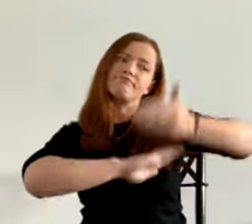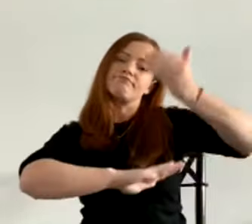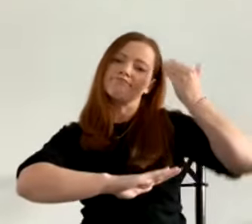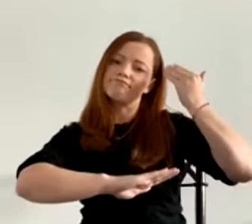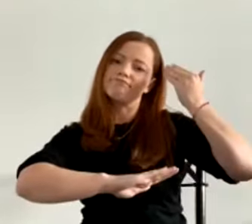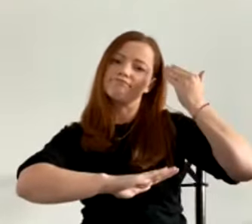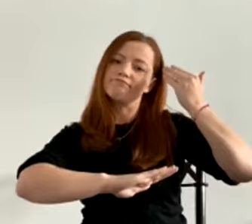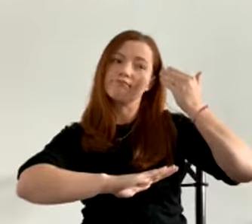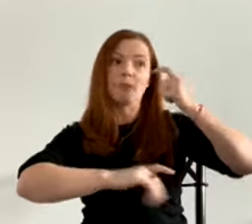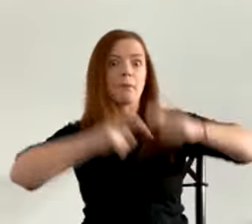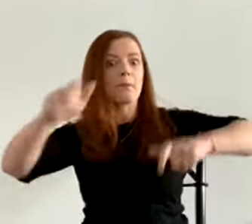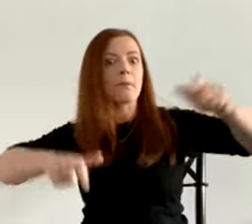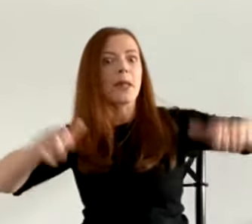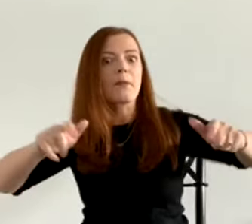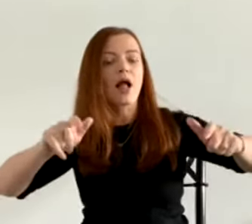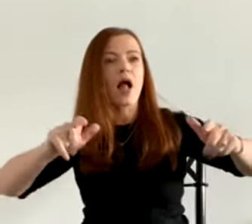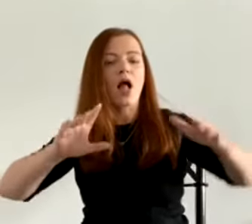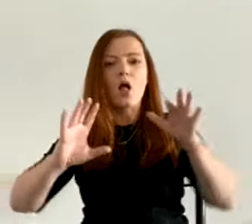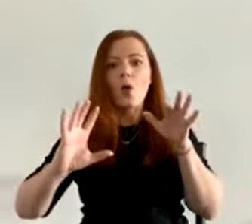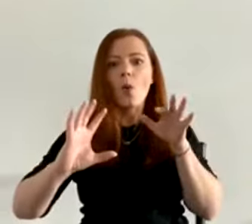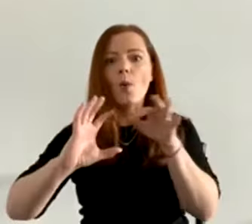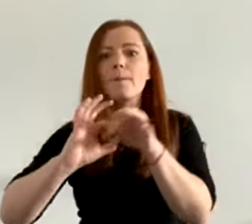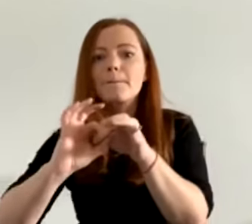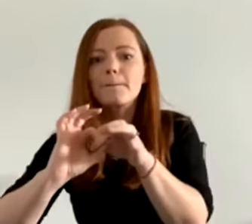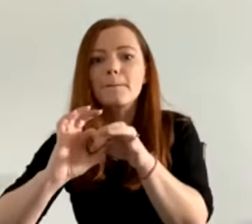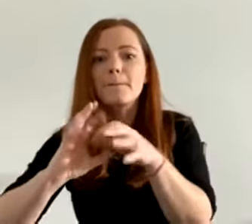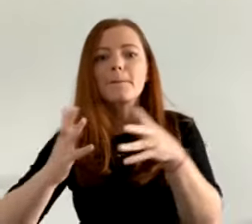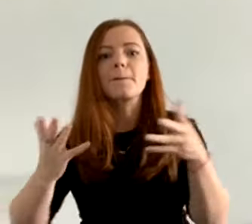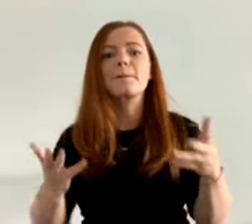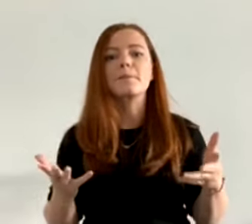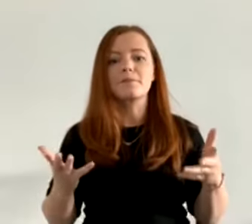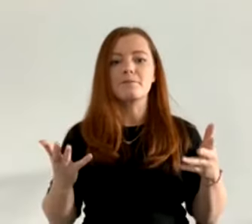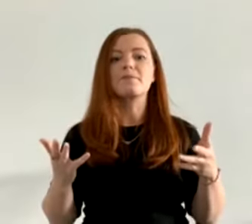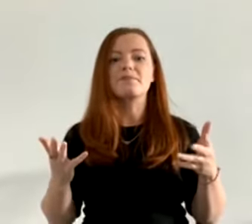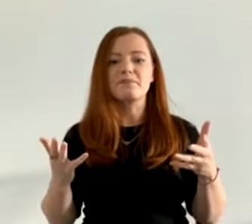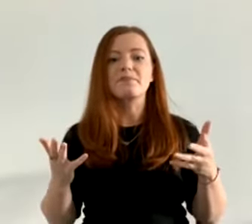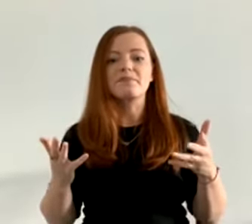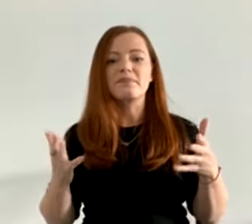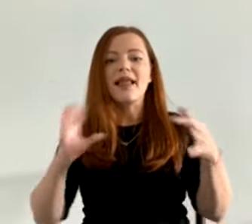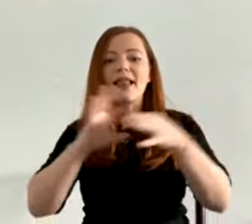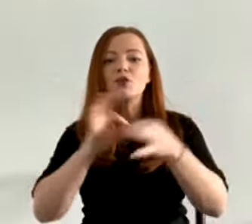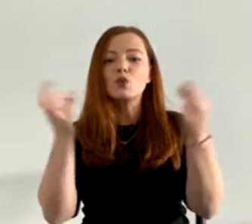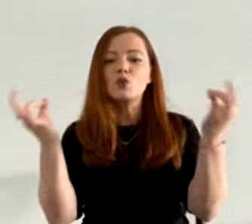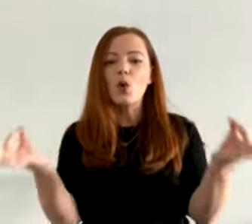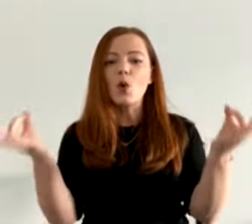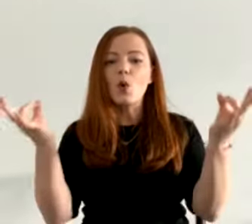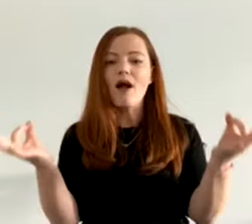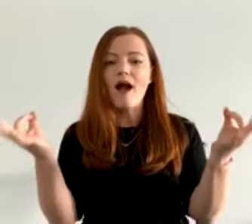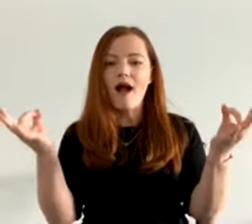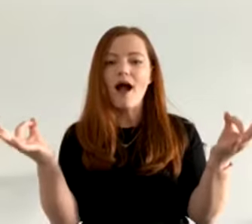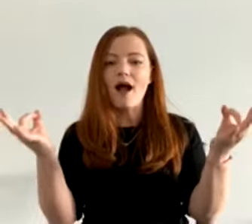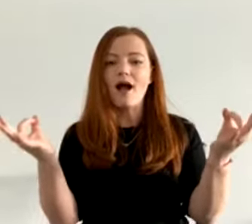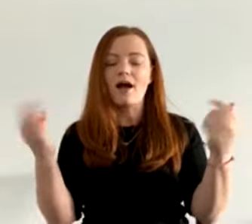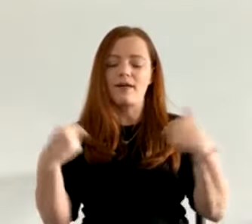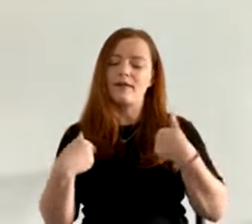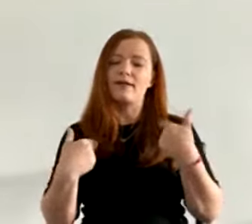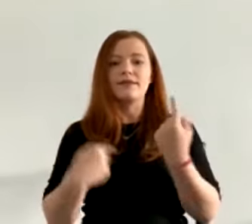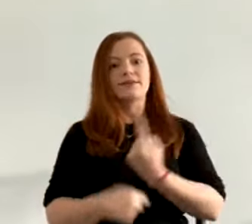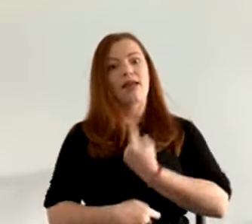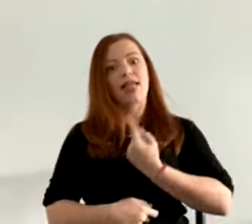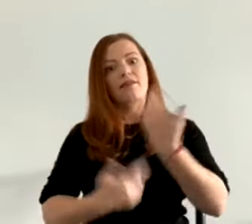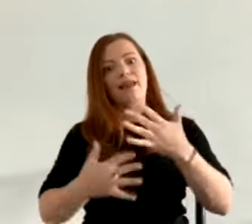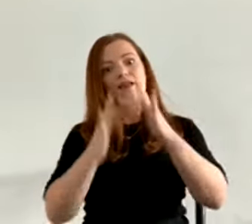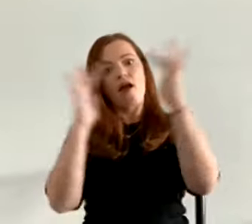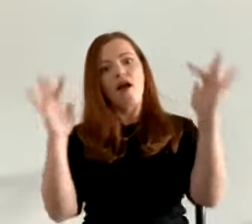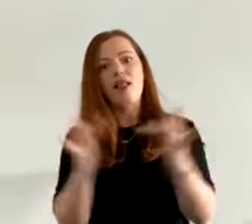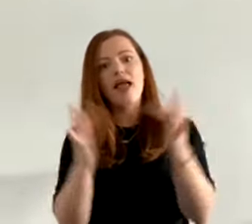with people who've been doing yoga. I've been doing a lot of online yoga with